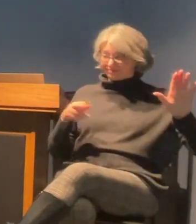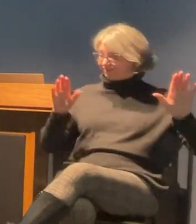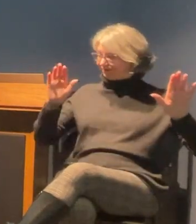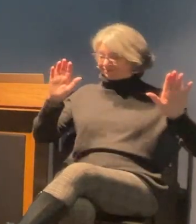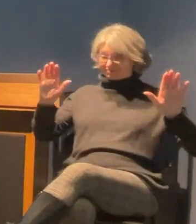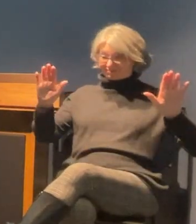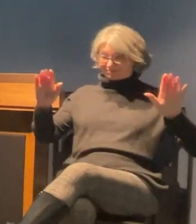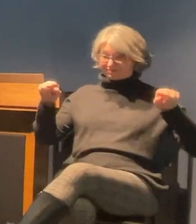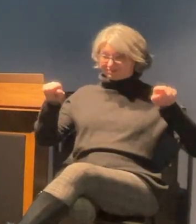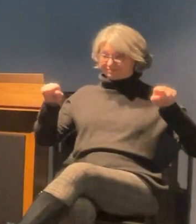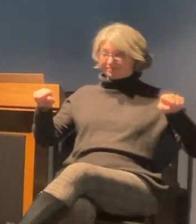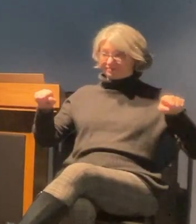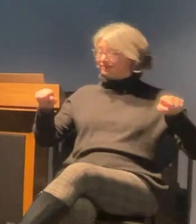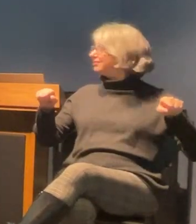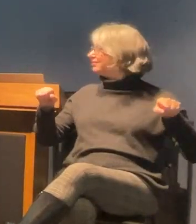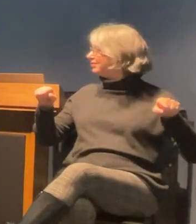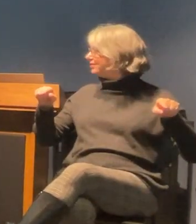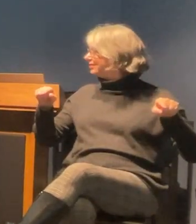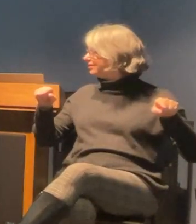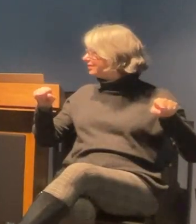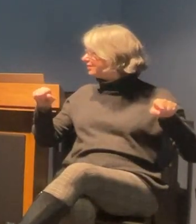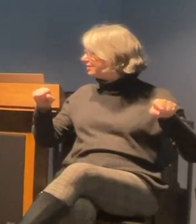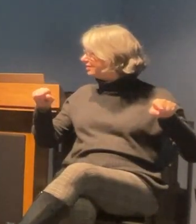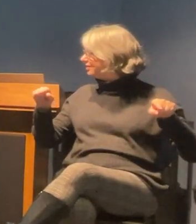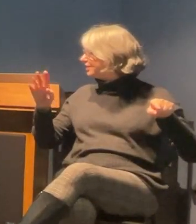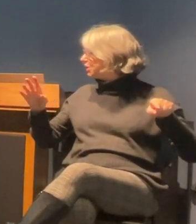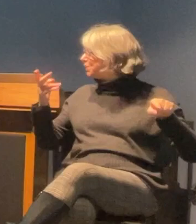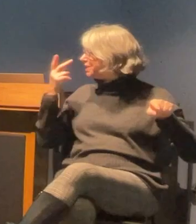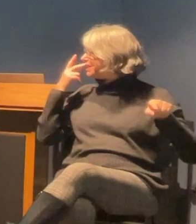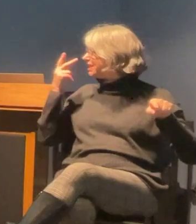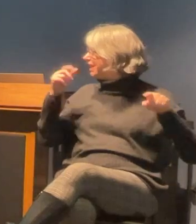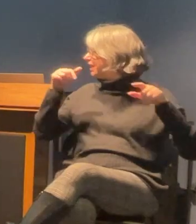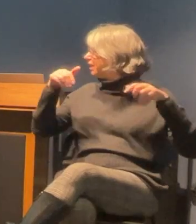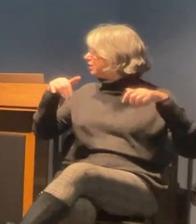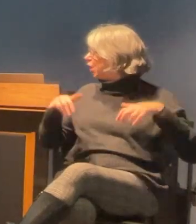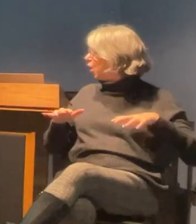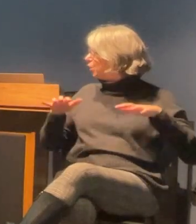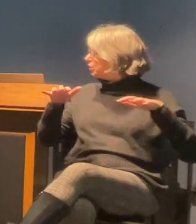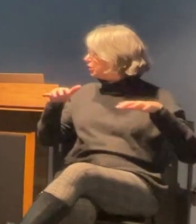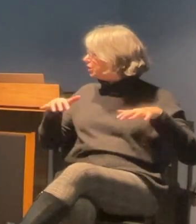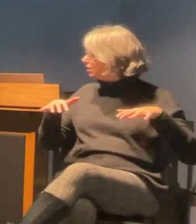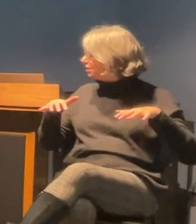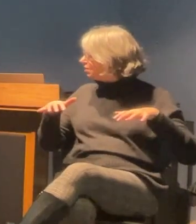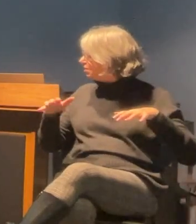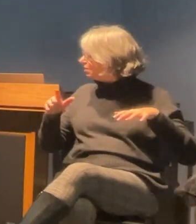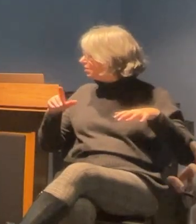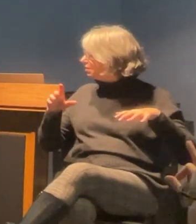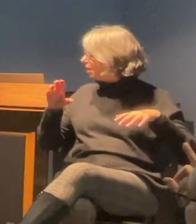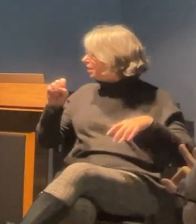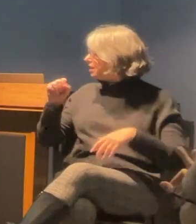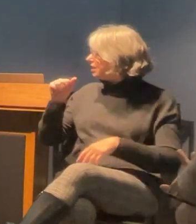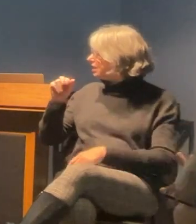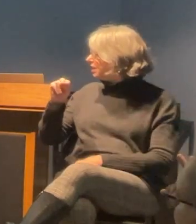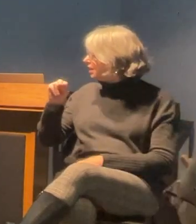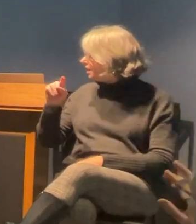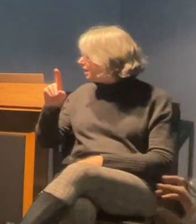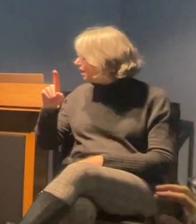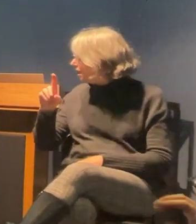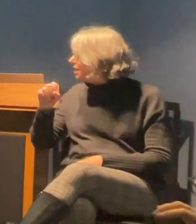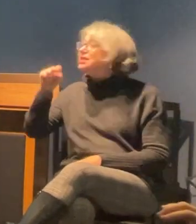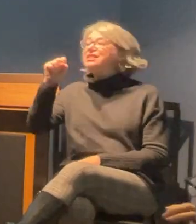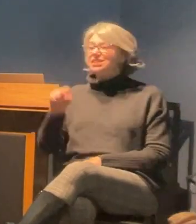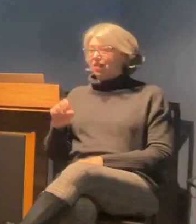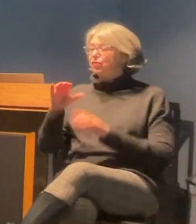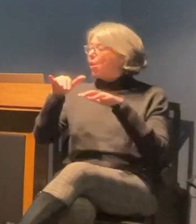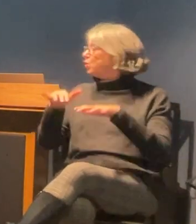that of Southern Oceans, where you can see in the exhibition, which really touches on this idea of nature